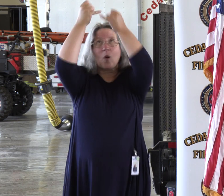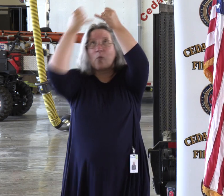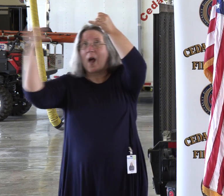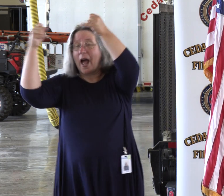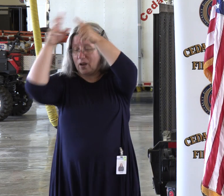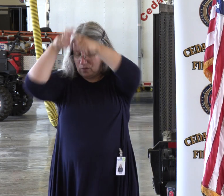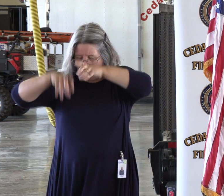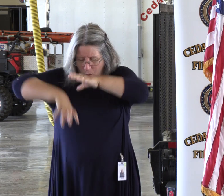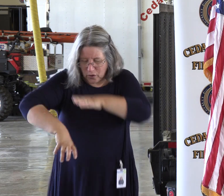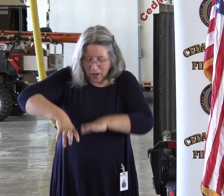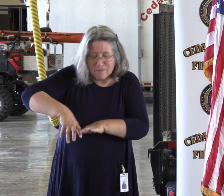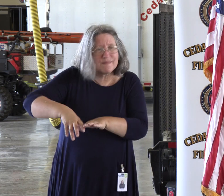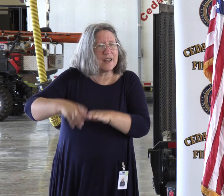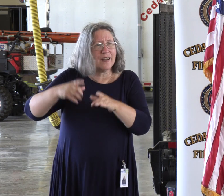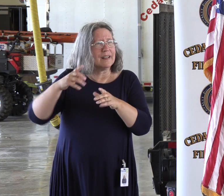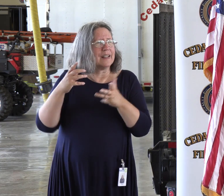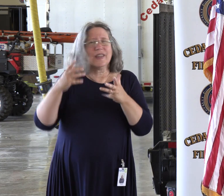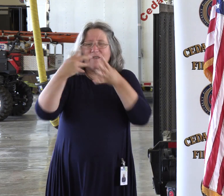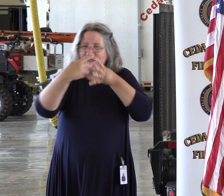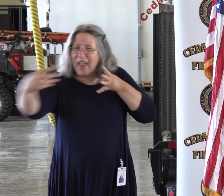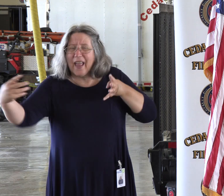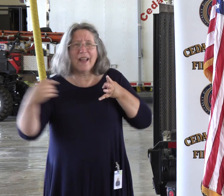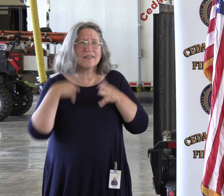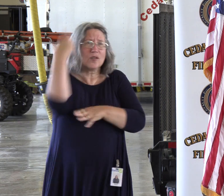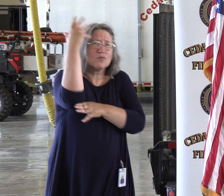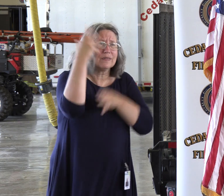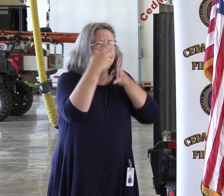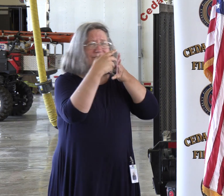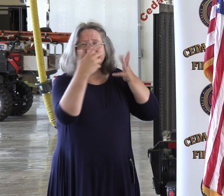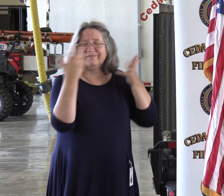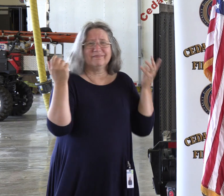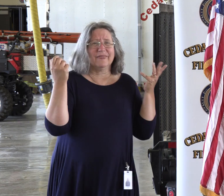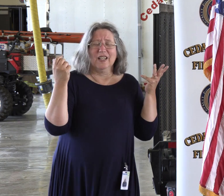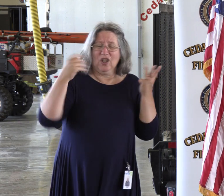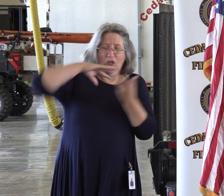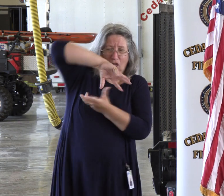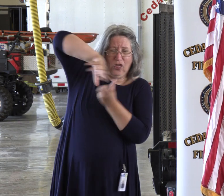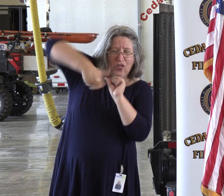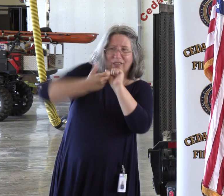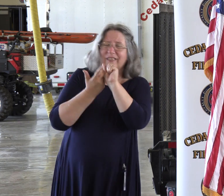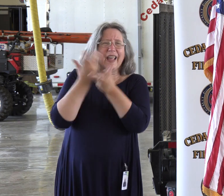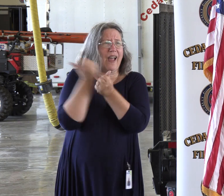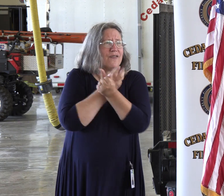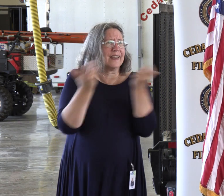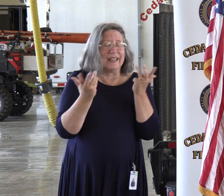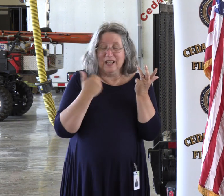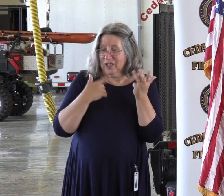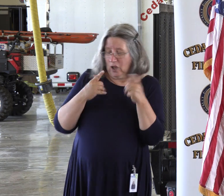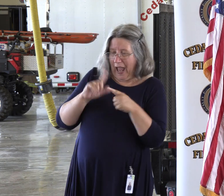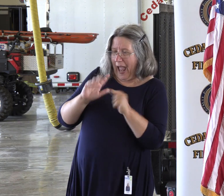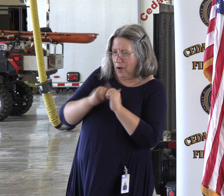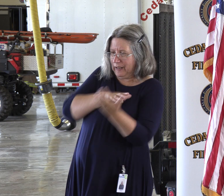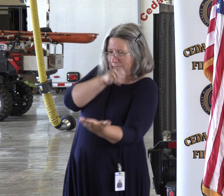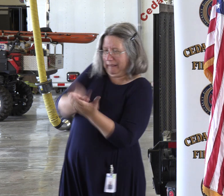with everything else, fence, other things, basically just wound together. So part of it is getting to the area, and then